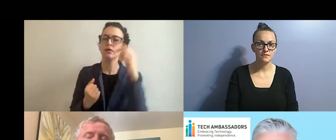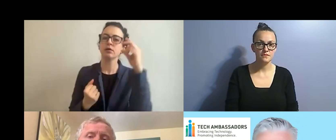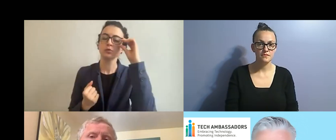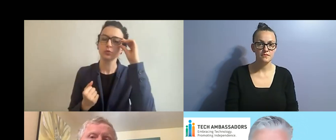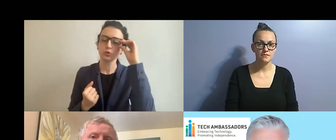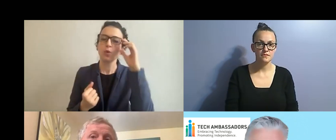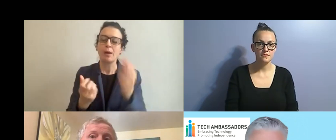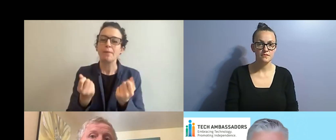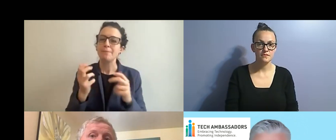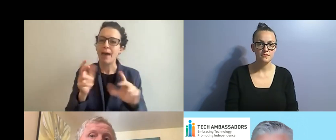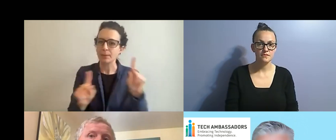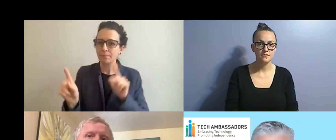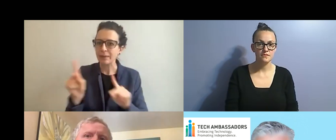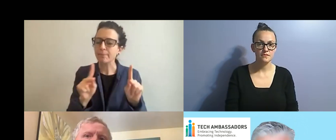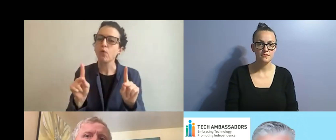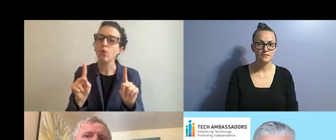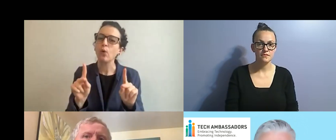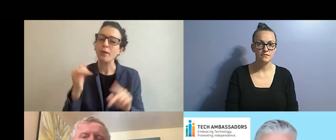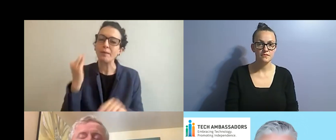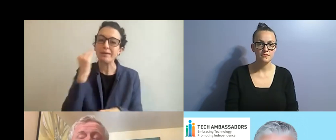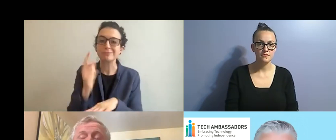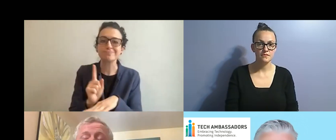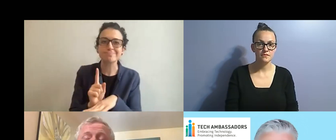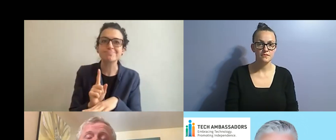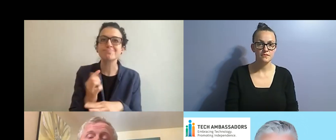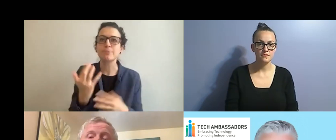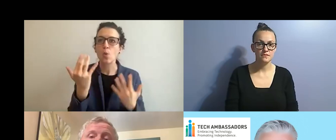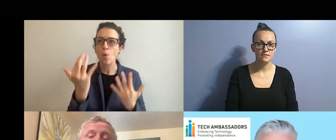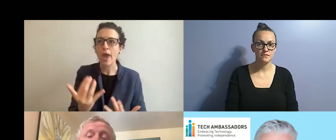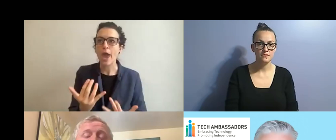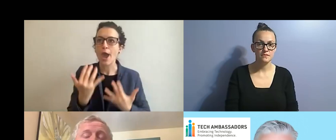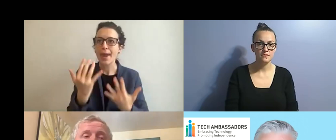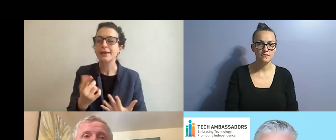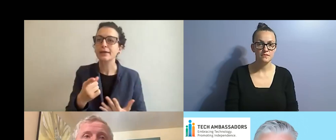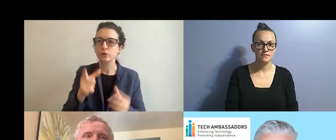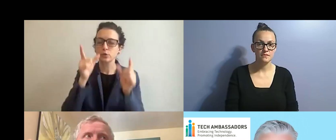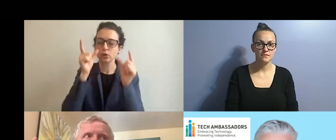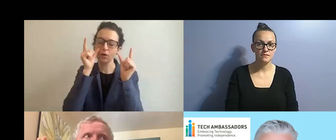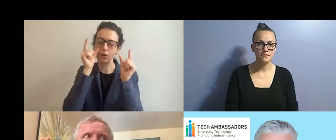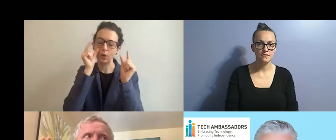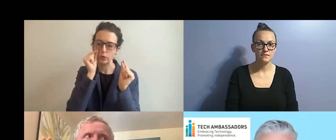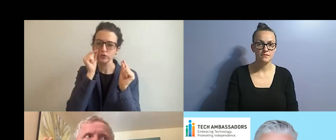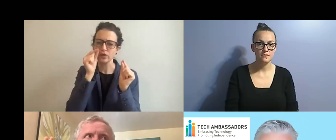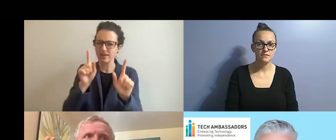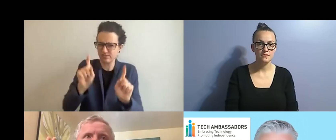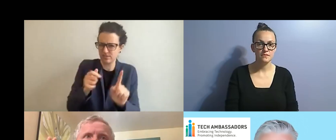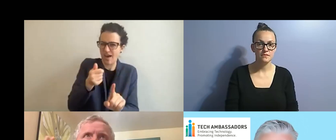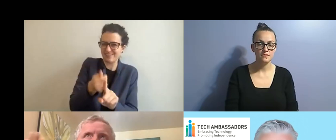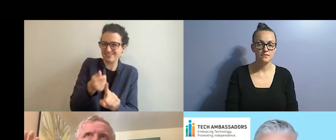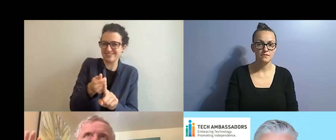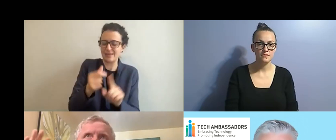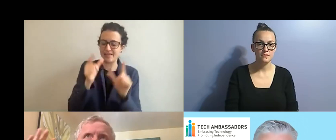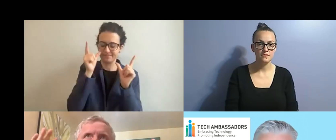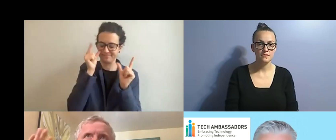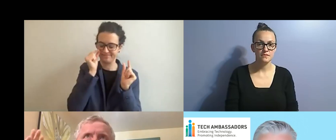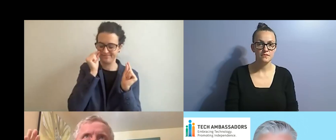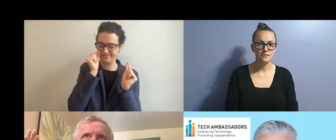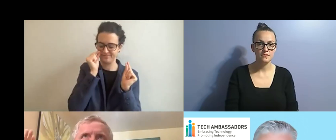it. If you stand there long enough and maybe just close your eyes a little bit, and focus